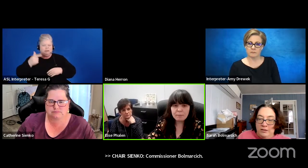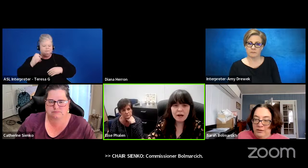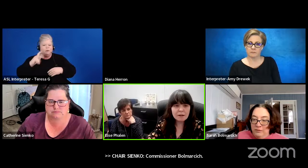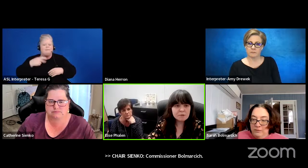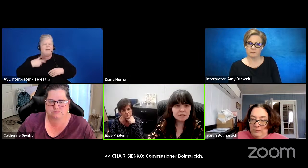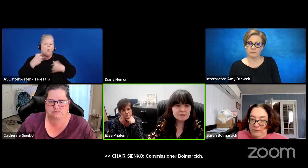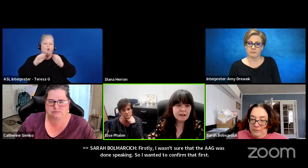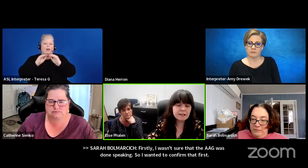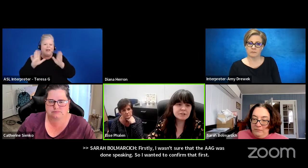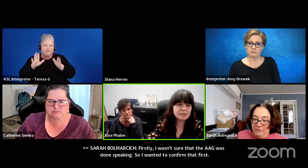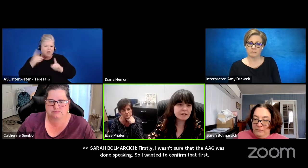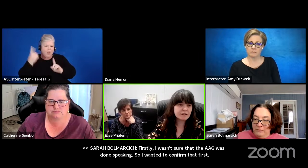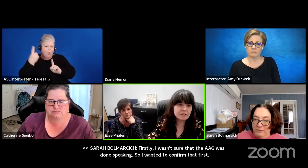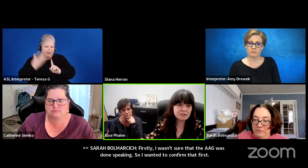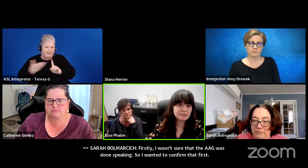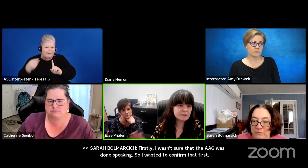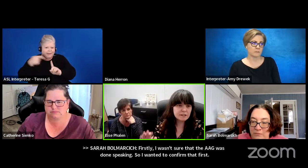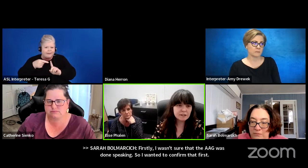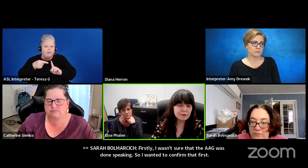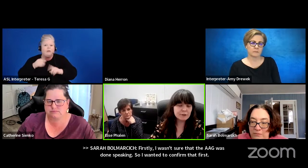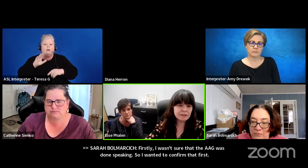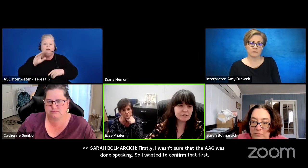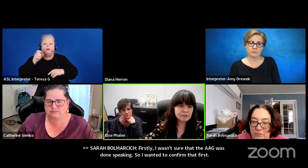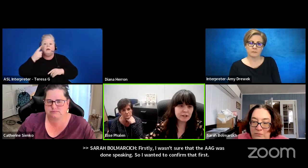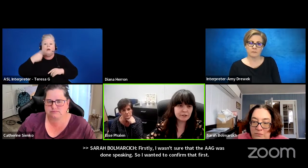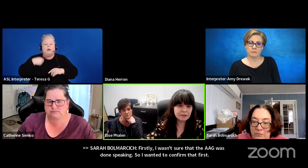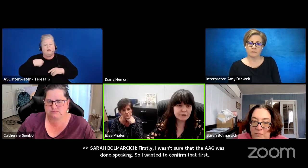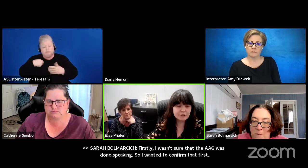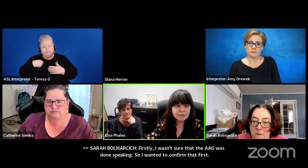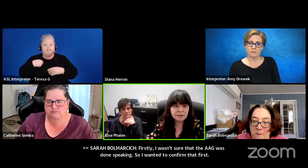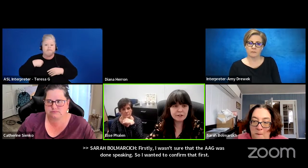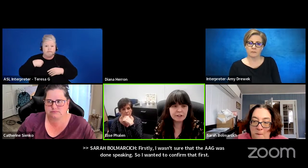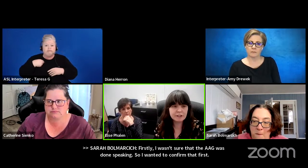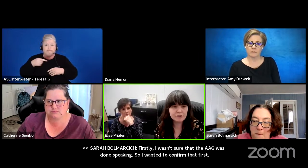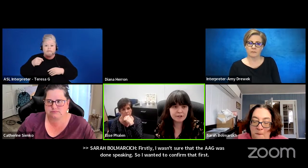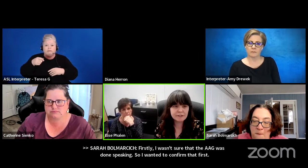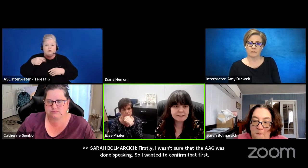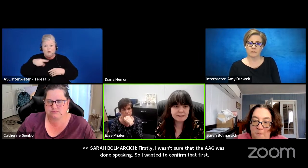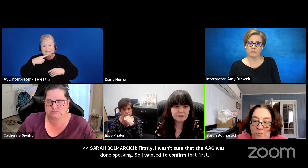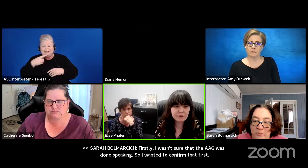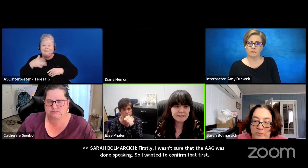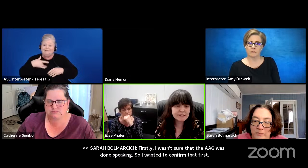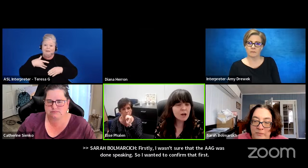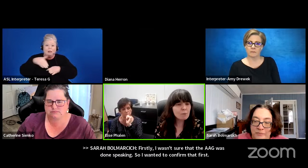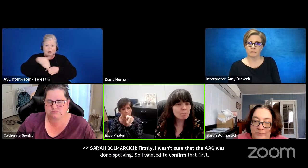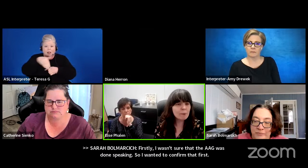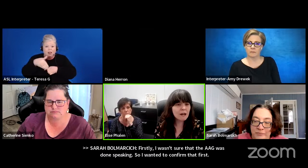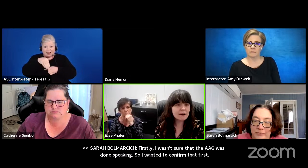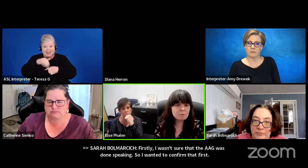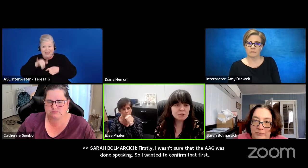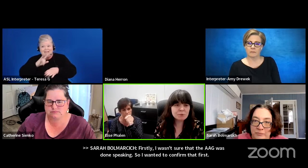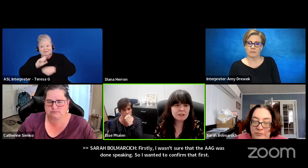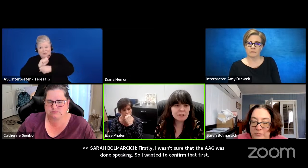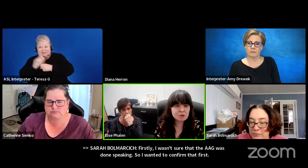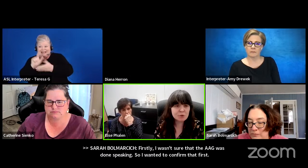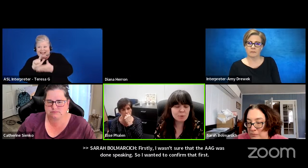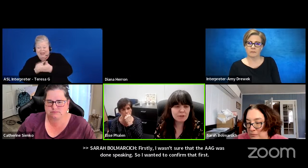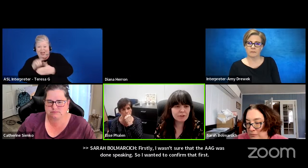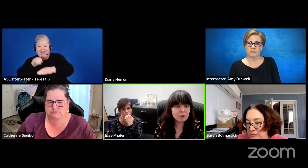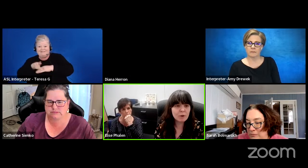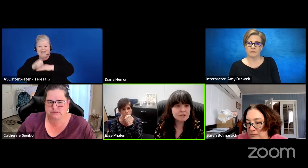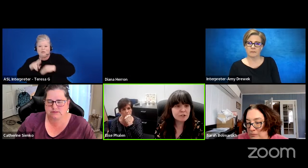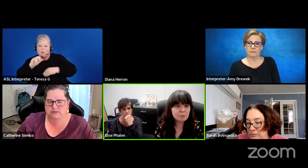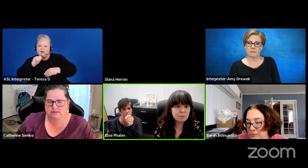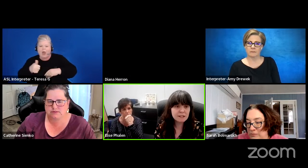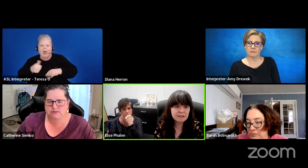something. I understand that there's, you guys are saying you're teetering on unsure if it's legal advice, but I'm just really not sure